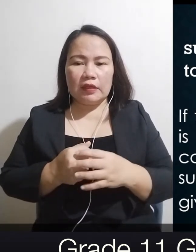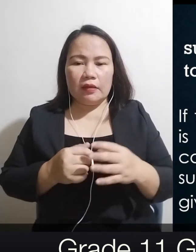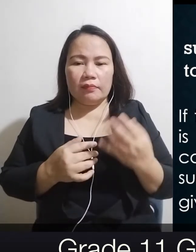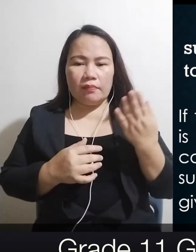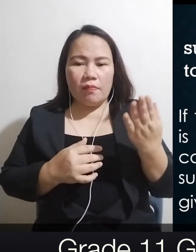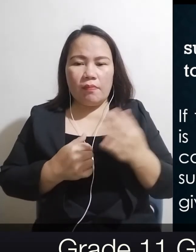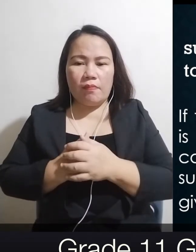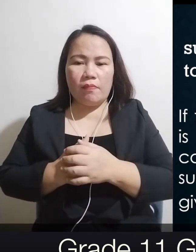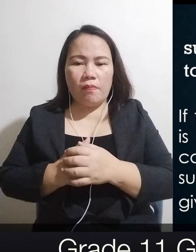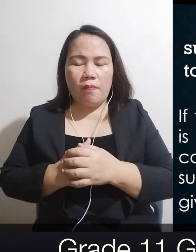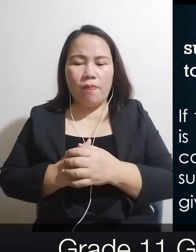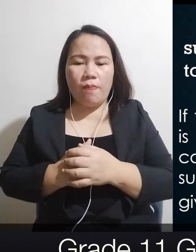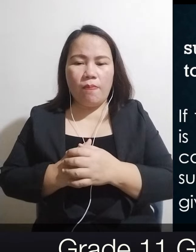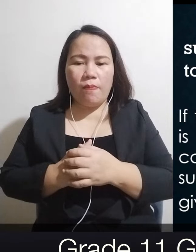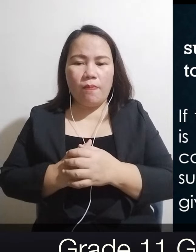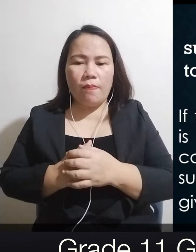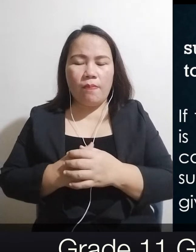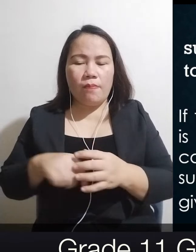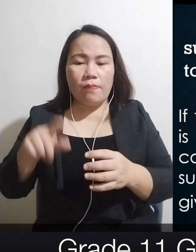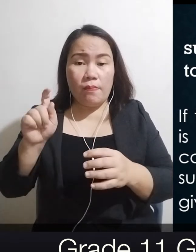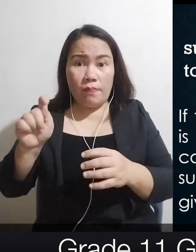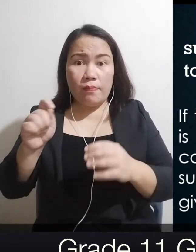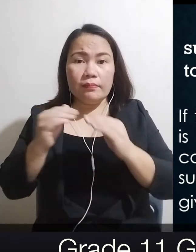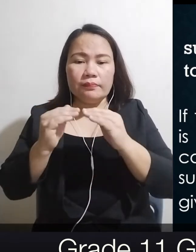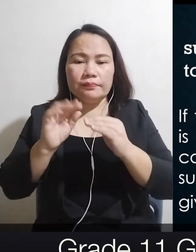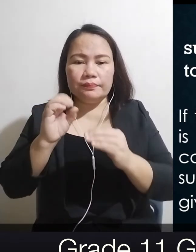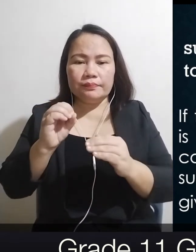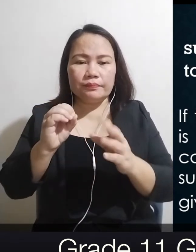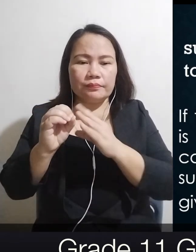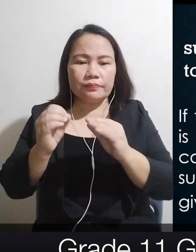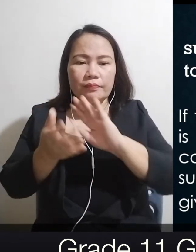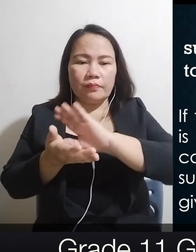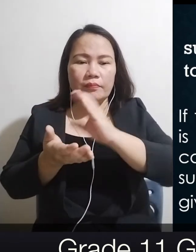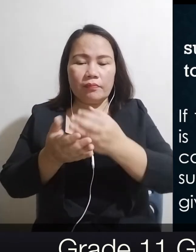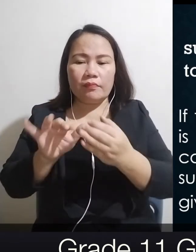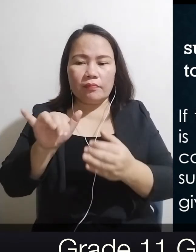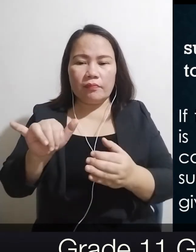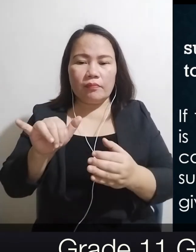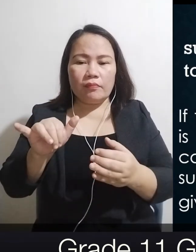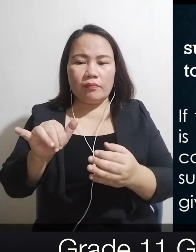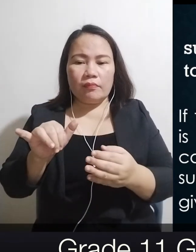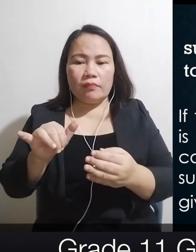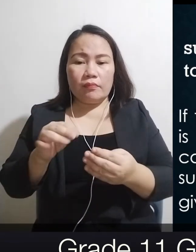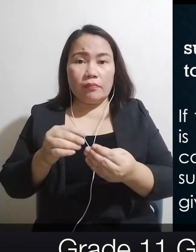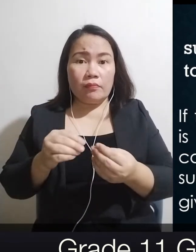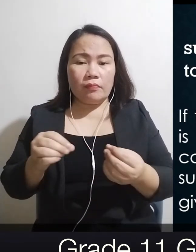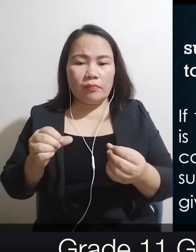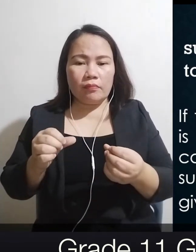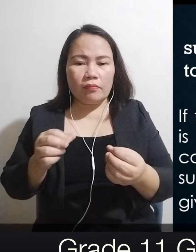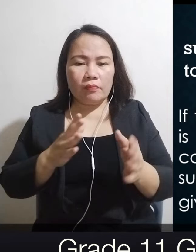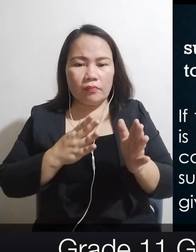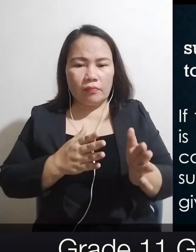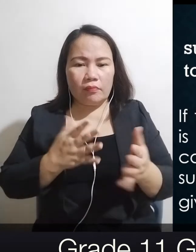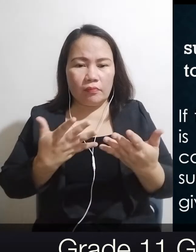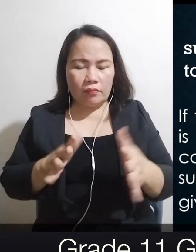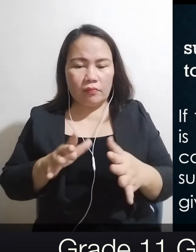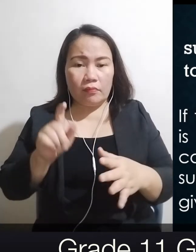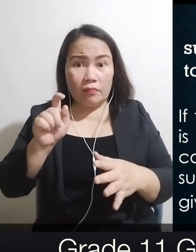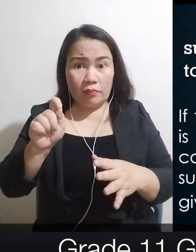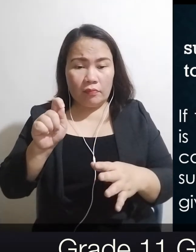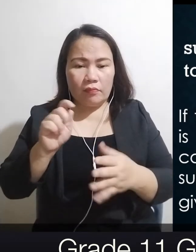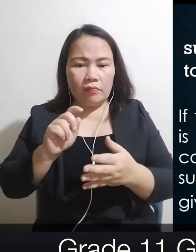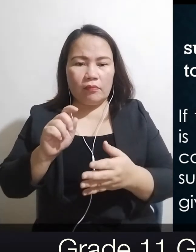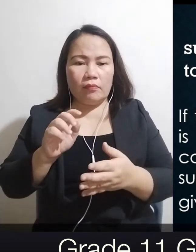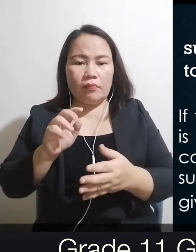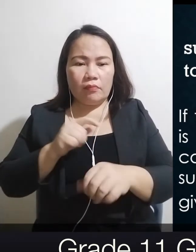of the substance corresponding to t is equal to 0, then the amount y of substance remaining after t units